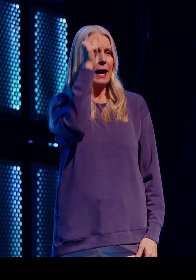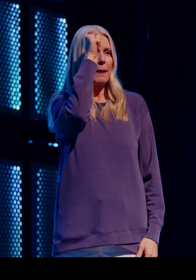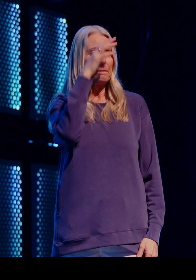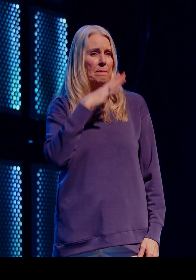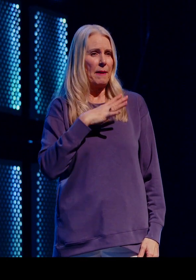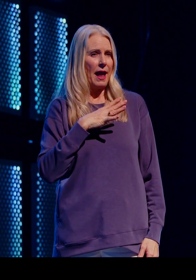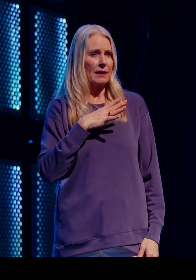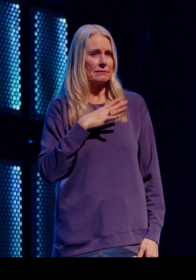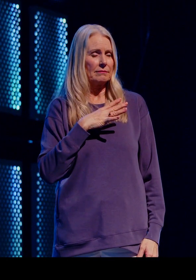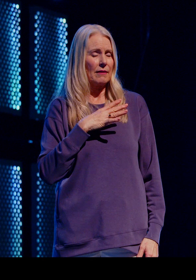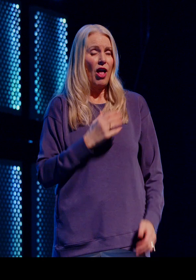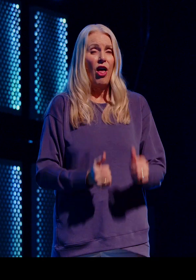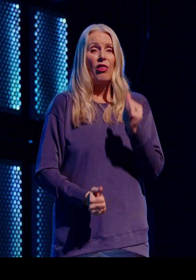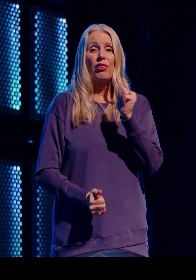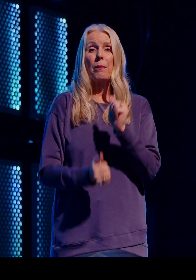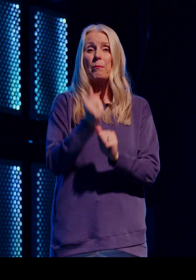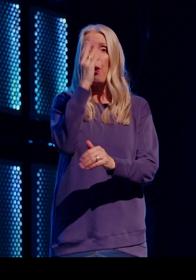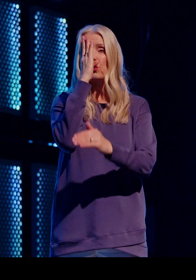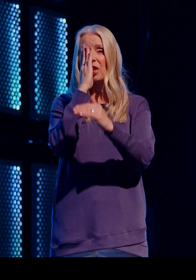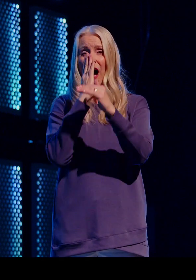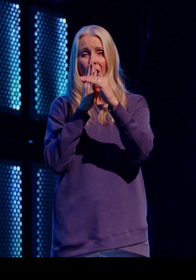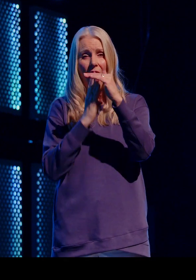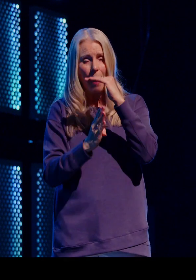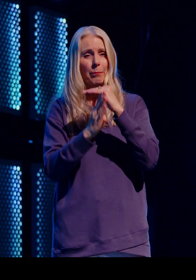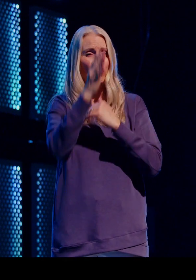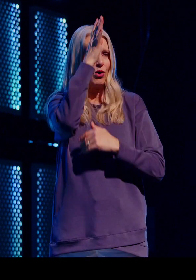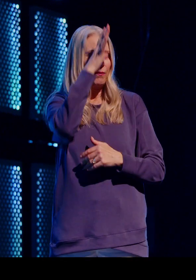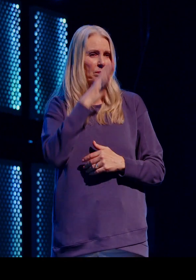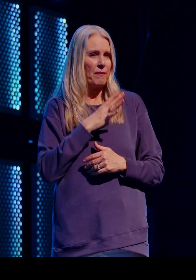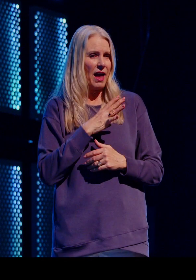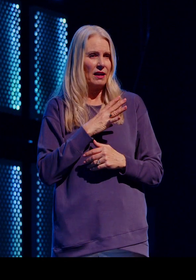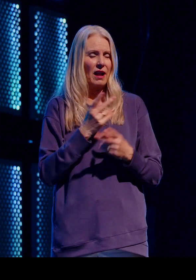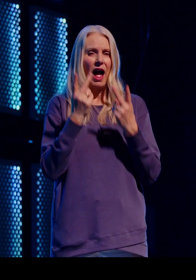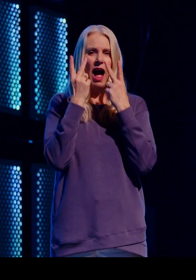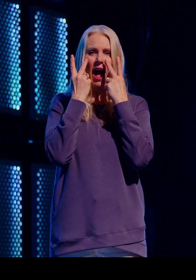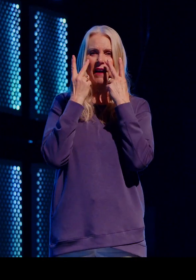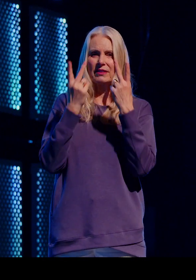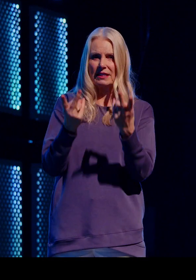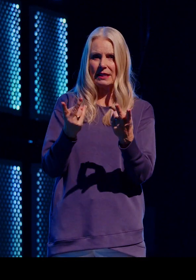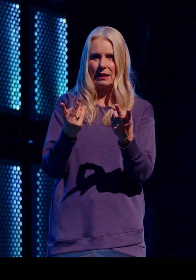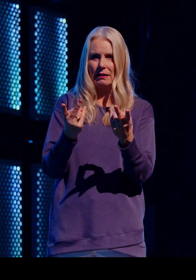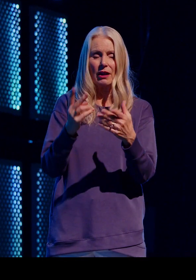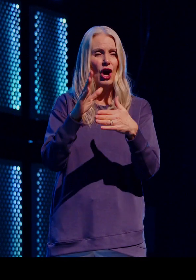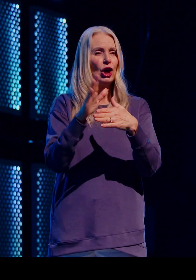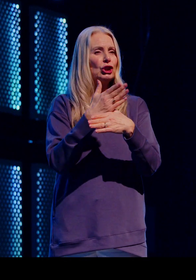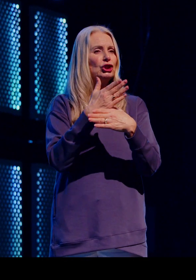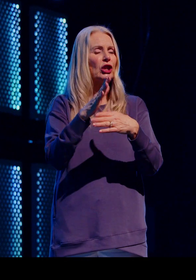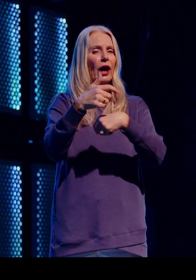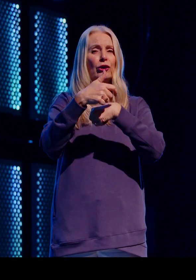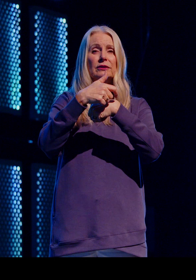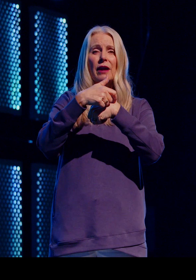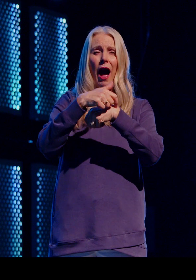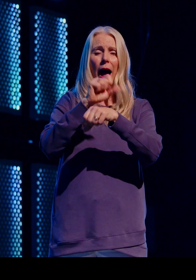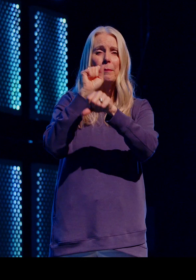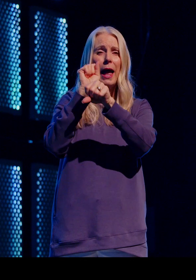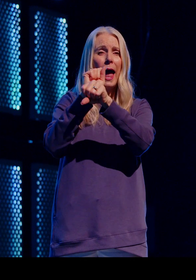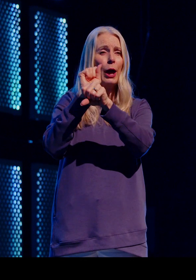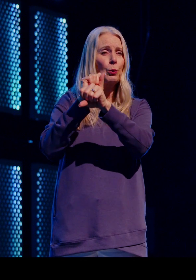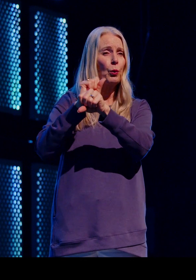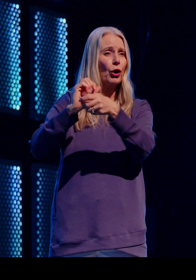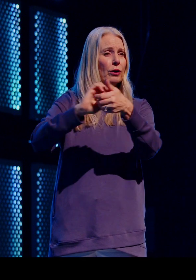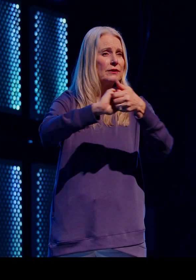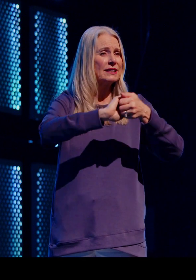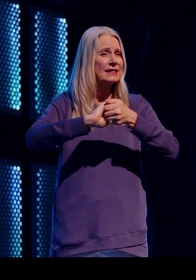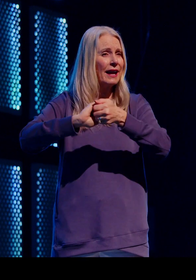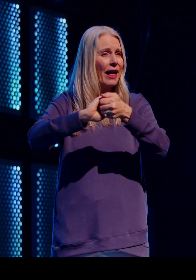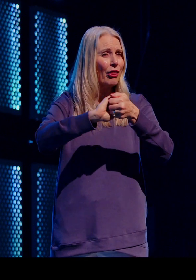men, the most humble men that I've ever seen, was able to share time and work together. And I